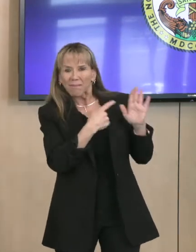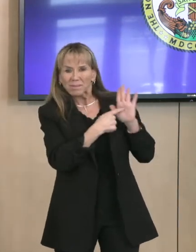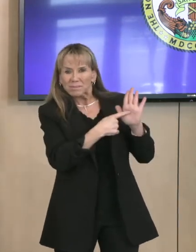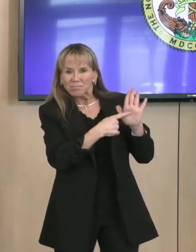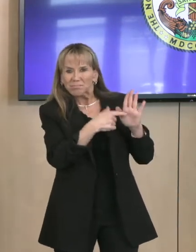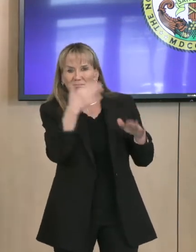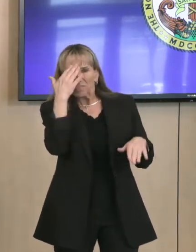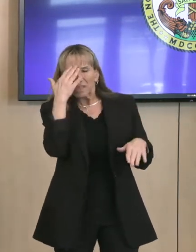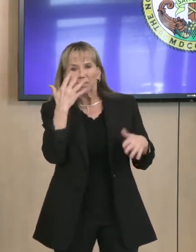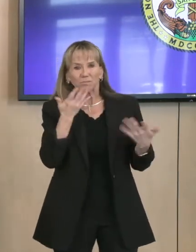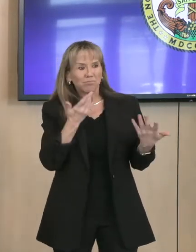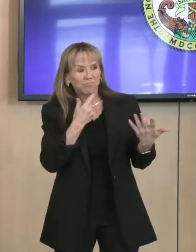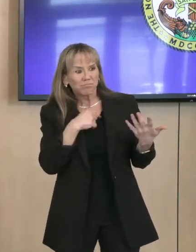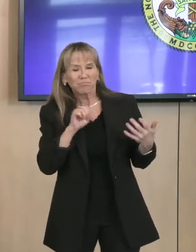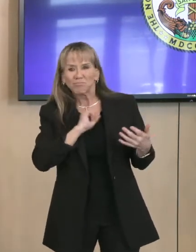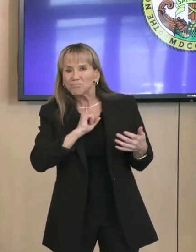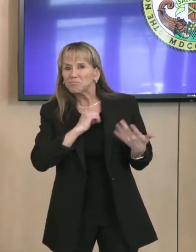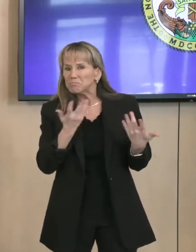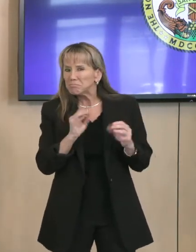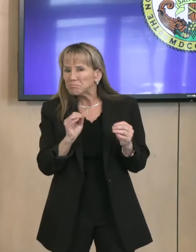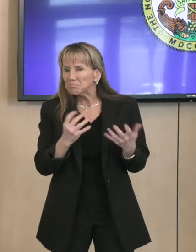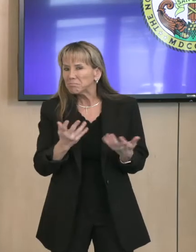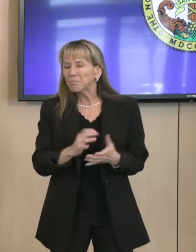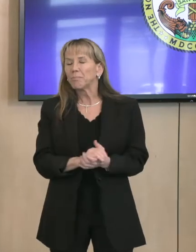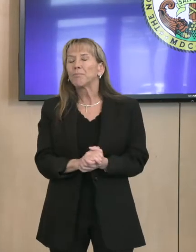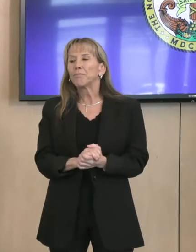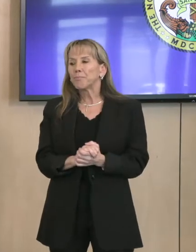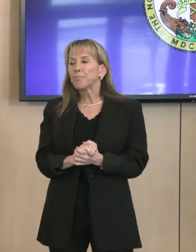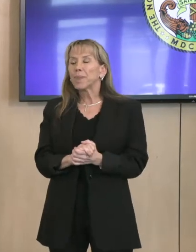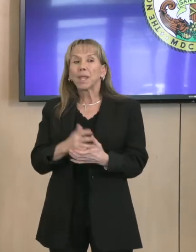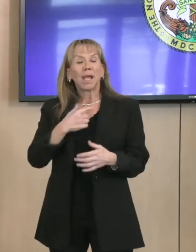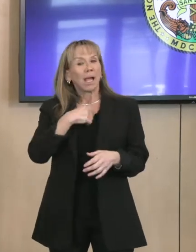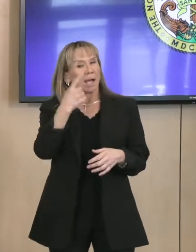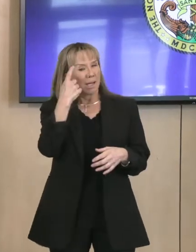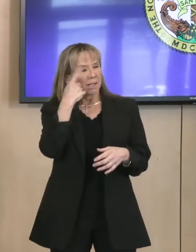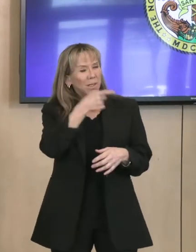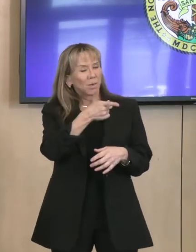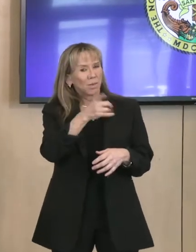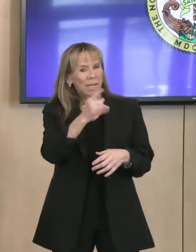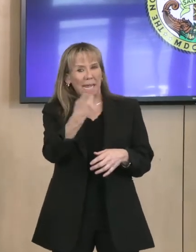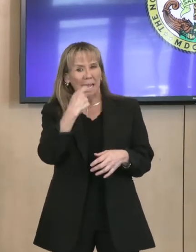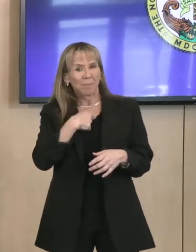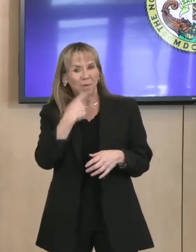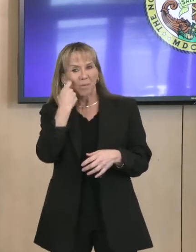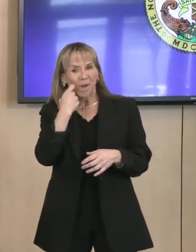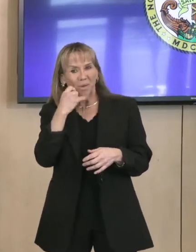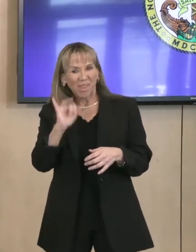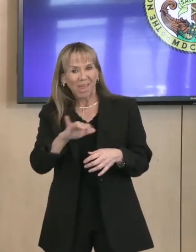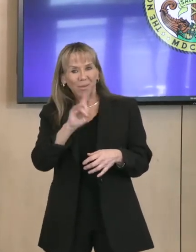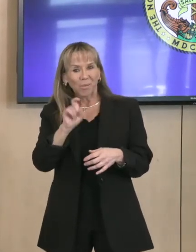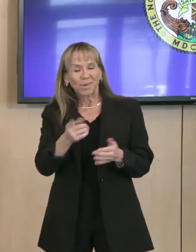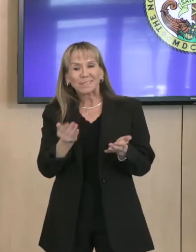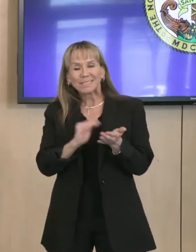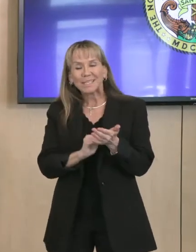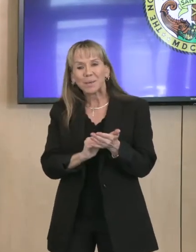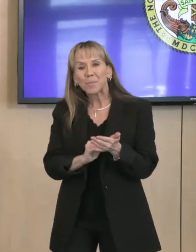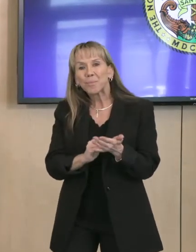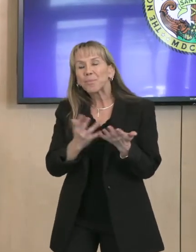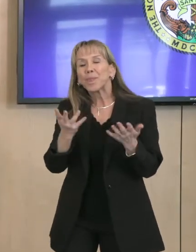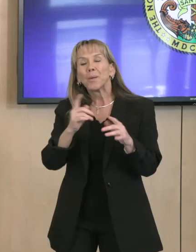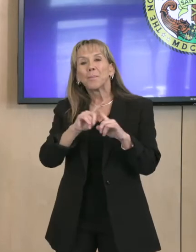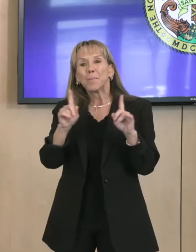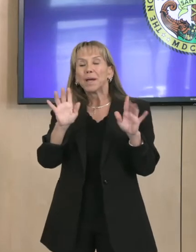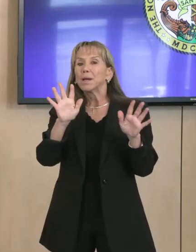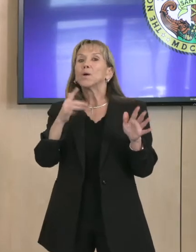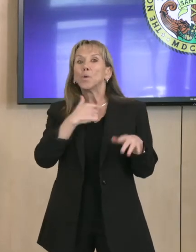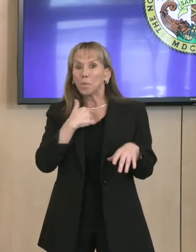that. Yes, actually, I believe really that's essentially the same question that was asked before, which is,